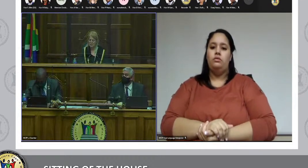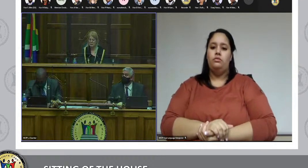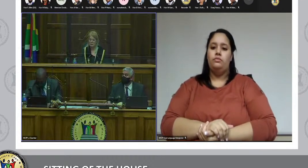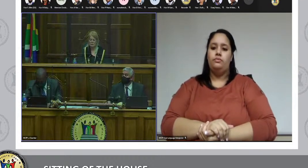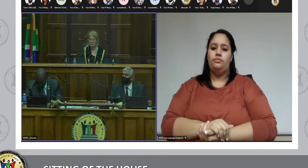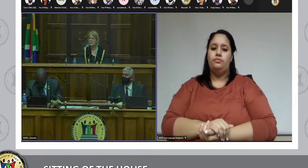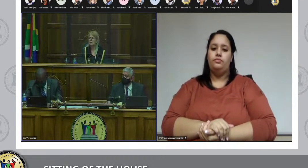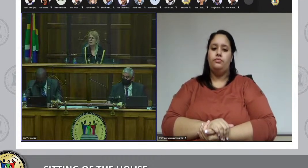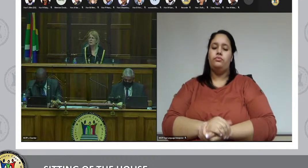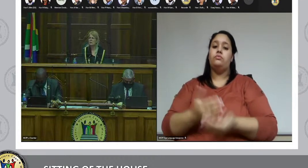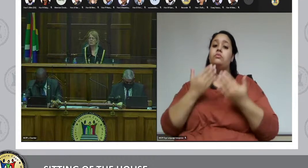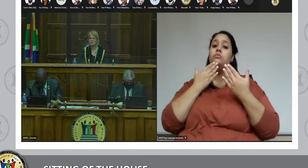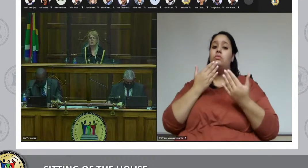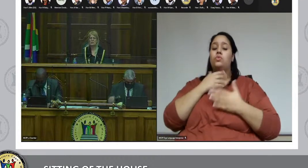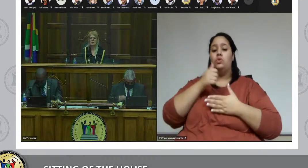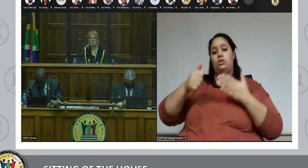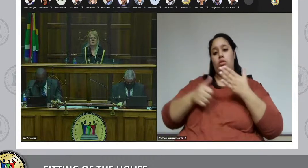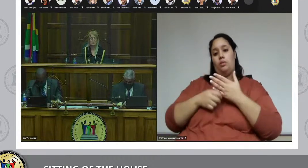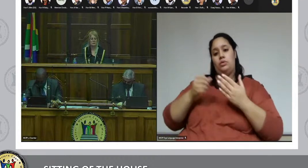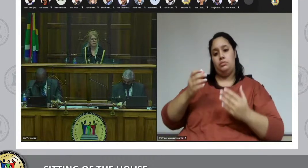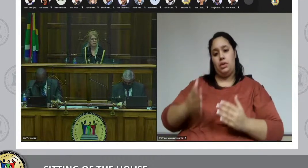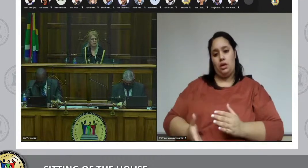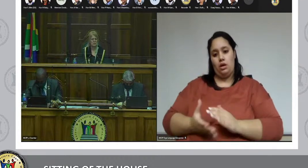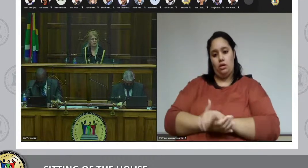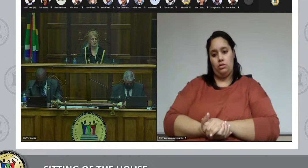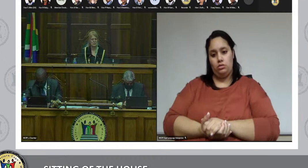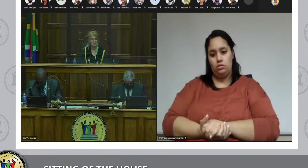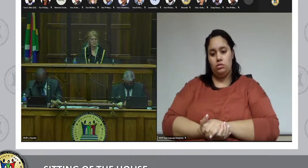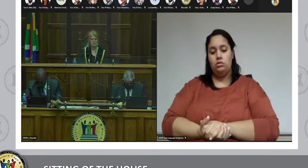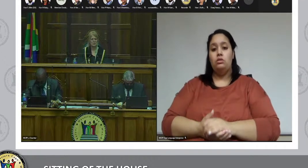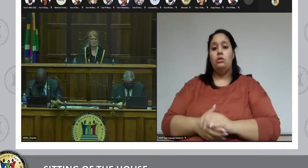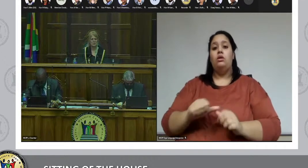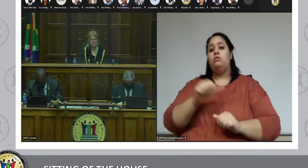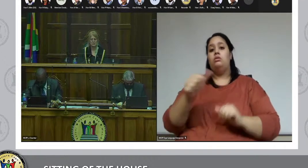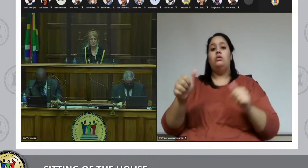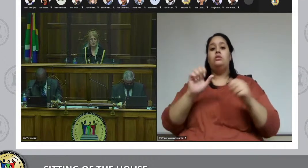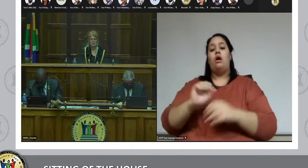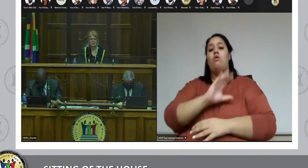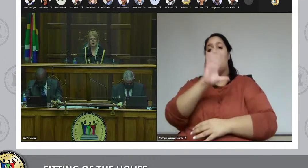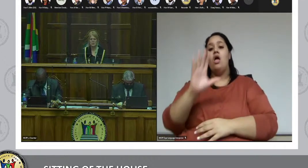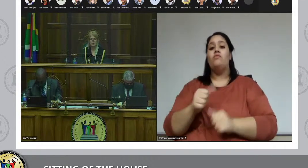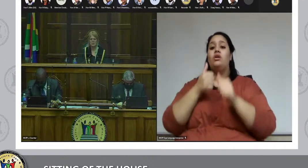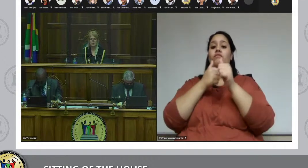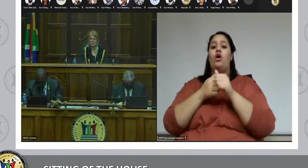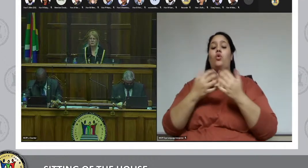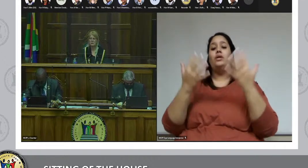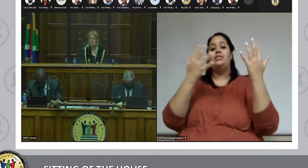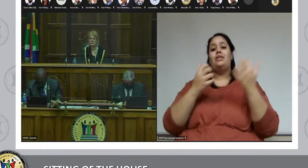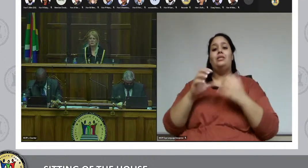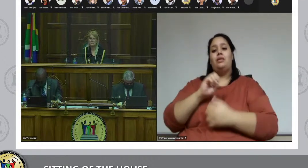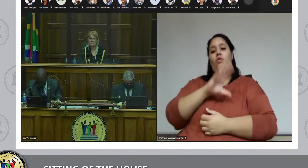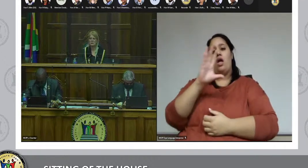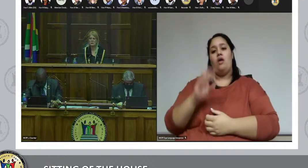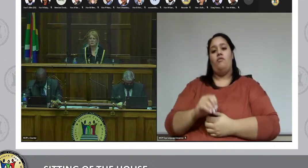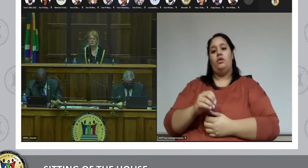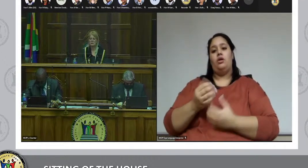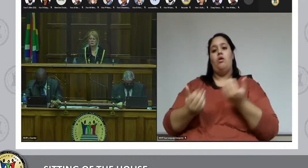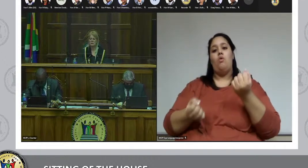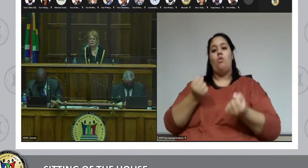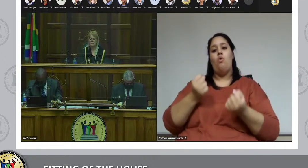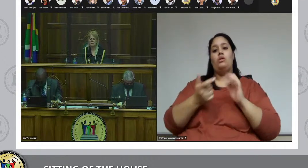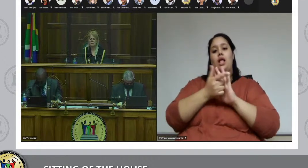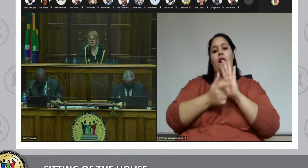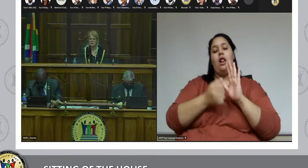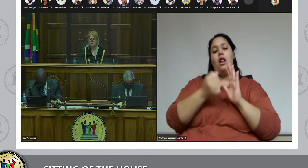Thank you, Deputy Speaker. Deputy Speaker, fellow South Africans, according to the Stats SA Quarterly Labour Force Survey for